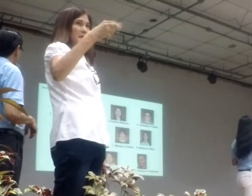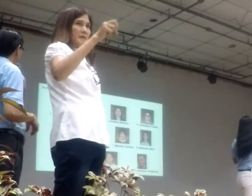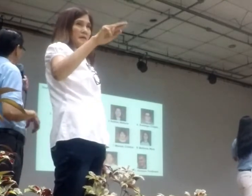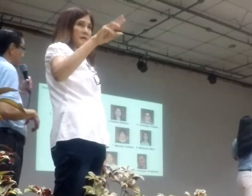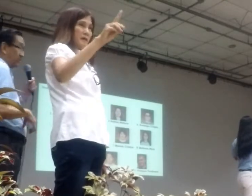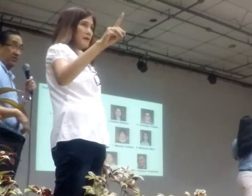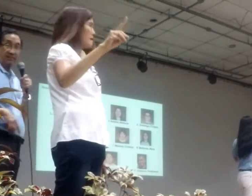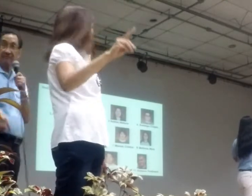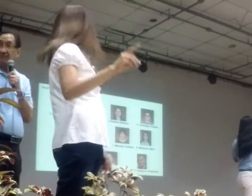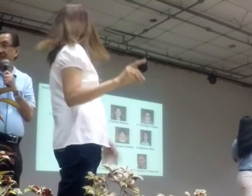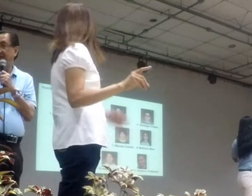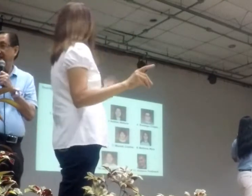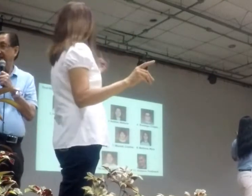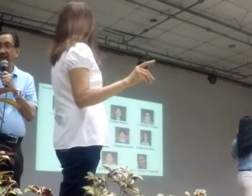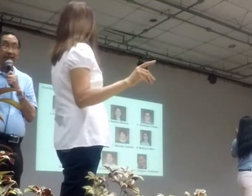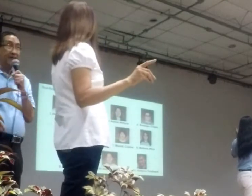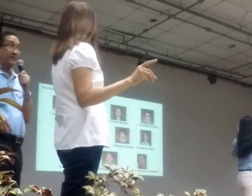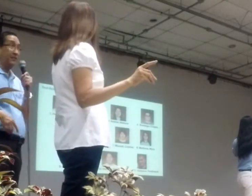Silvius.